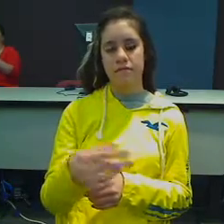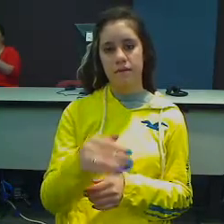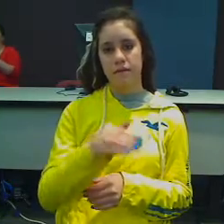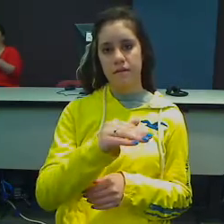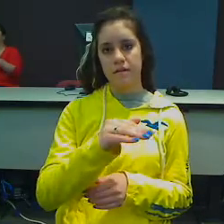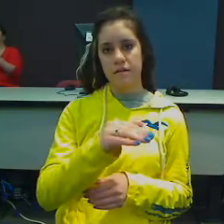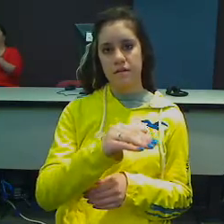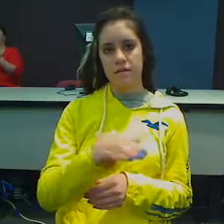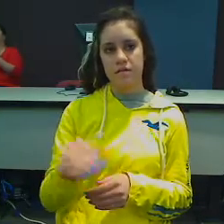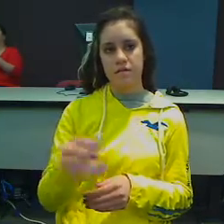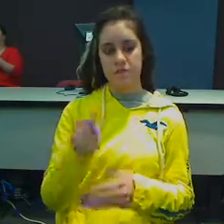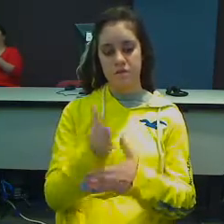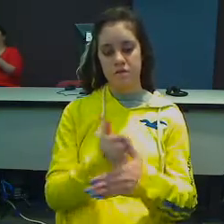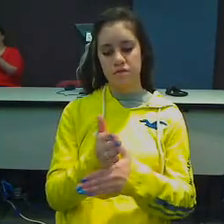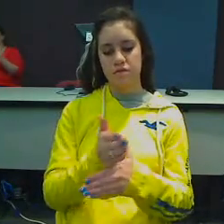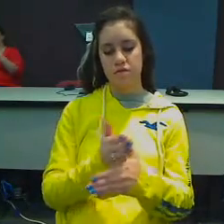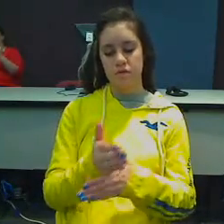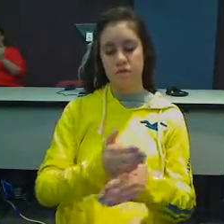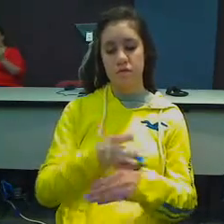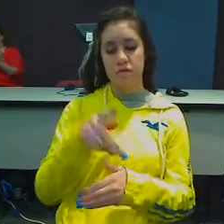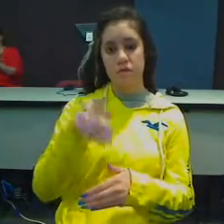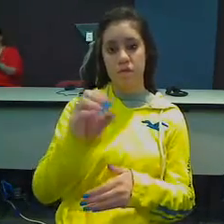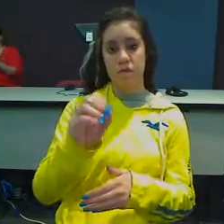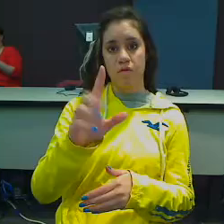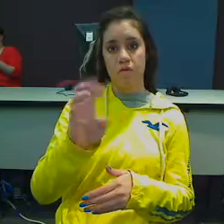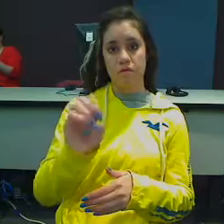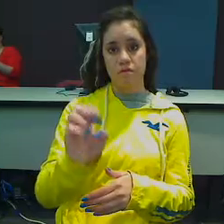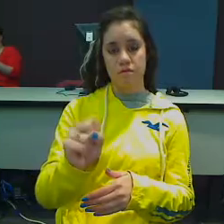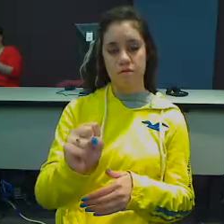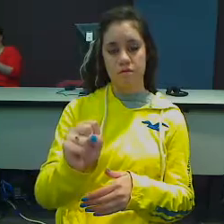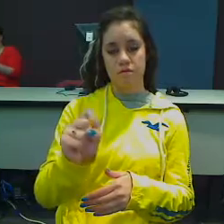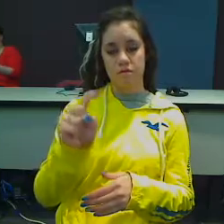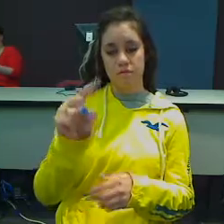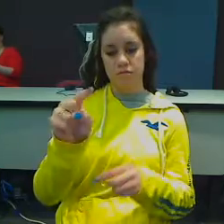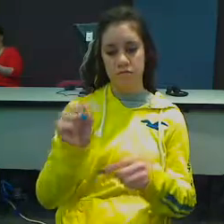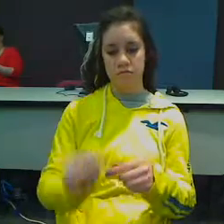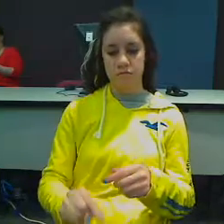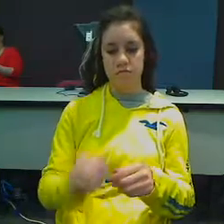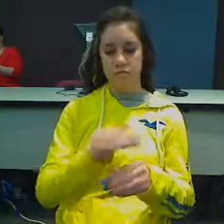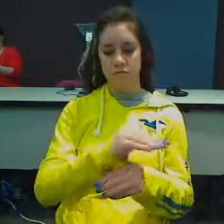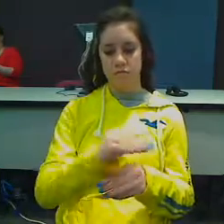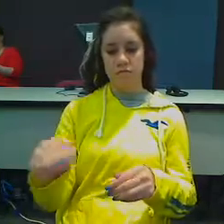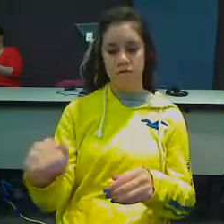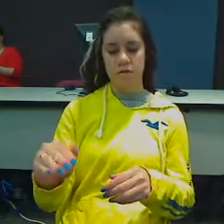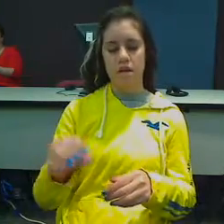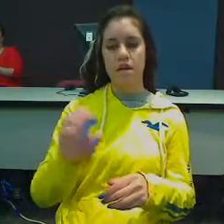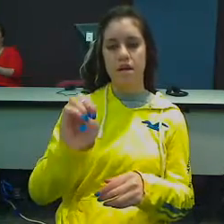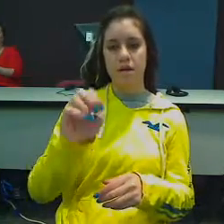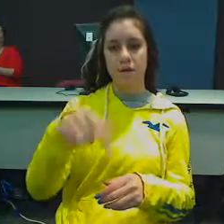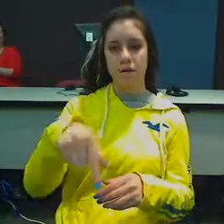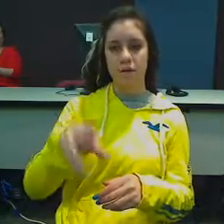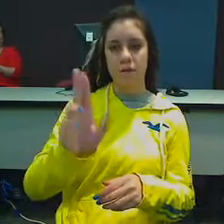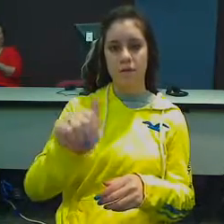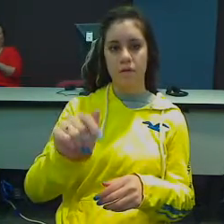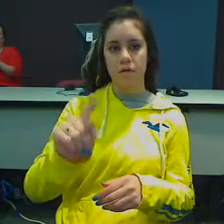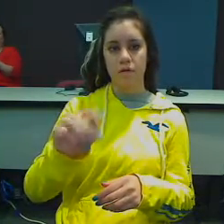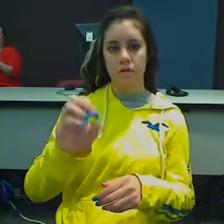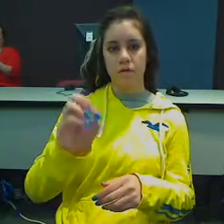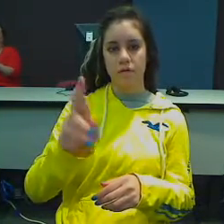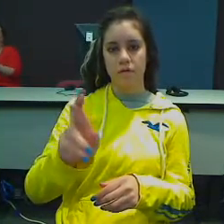sphere of the Earth, call it the equator, and we measure from there. So we can then indicate